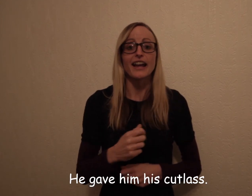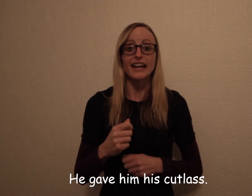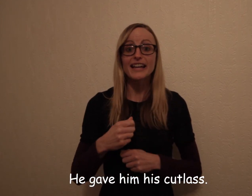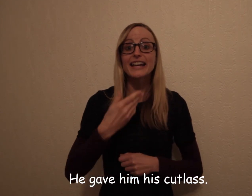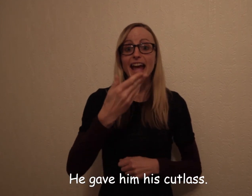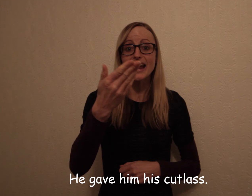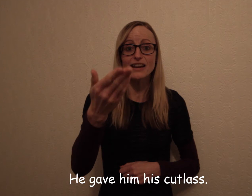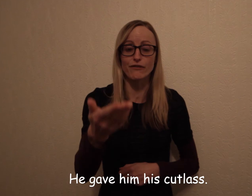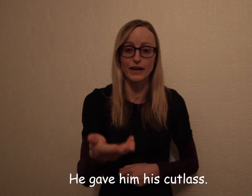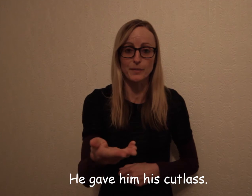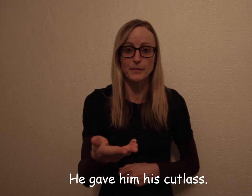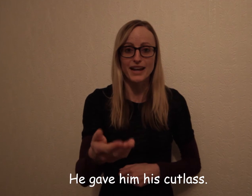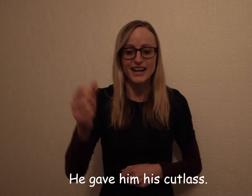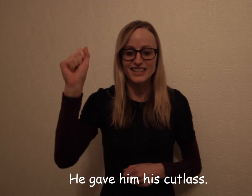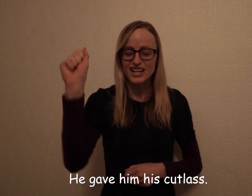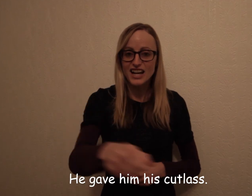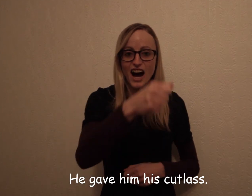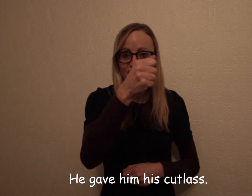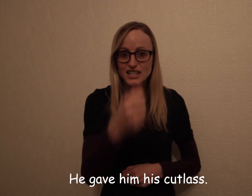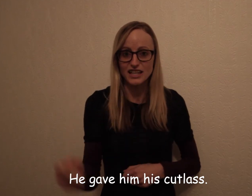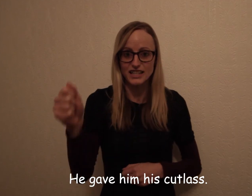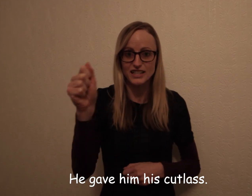He gave him his cutlass.